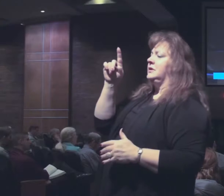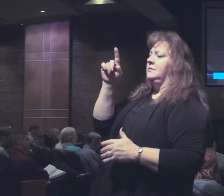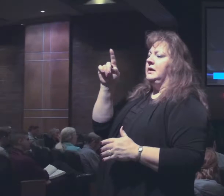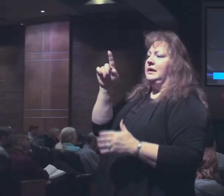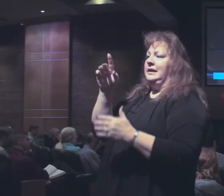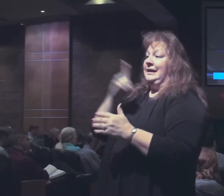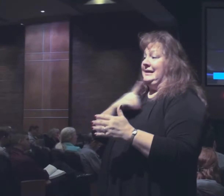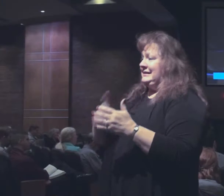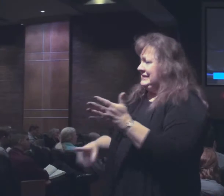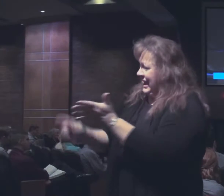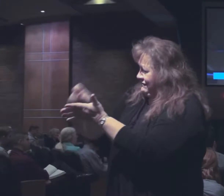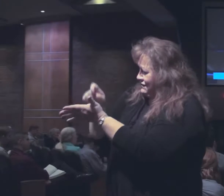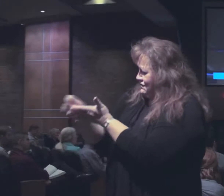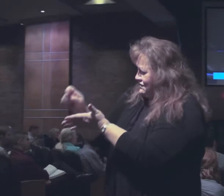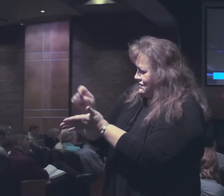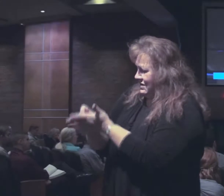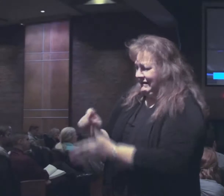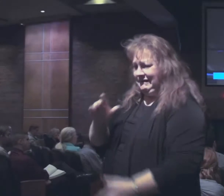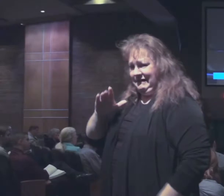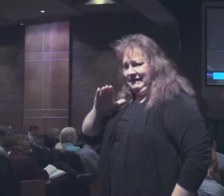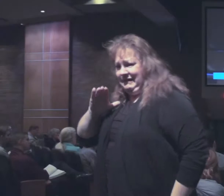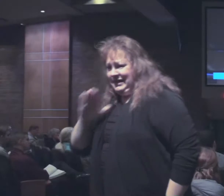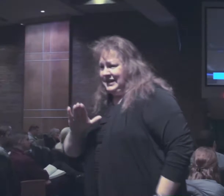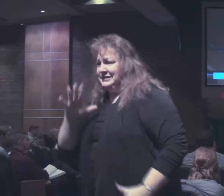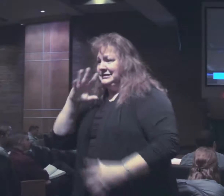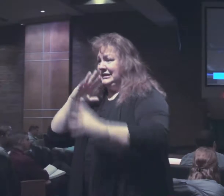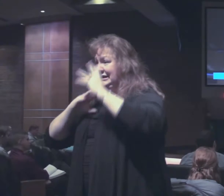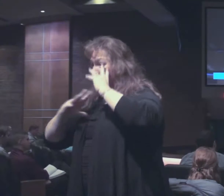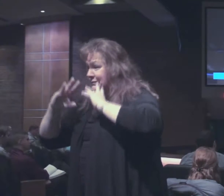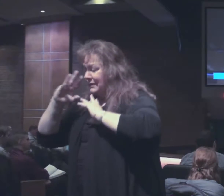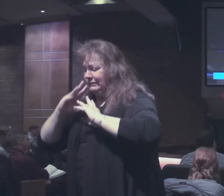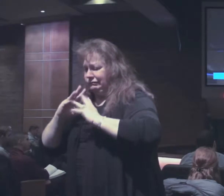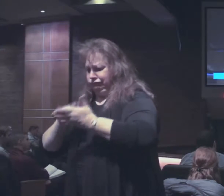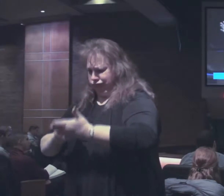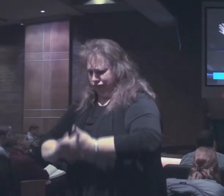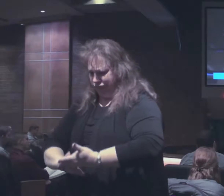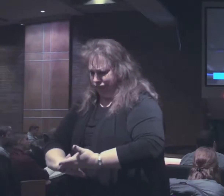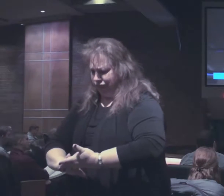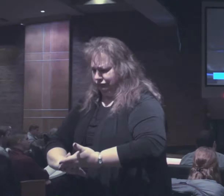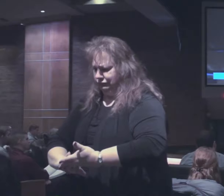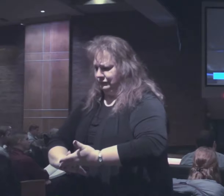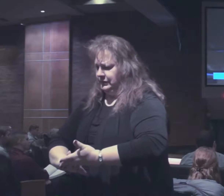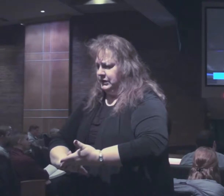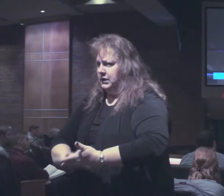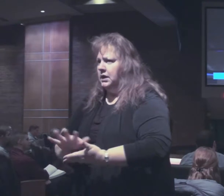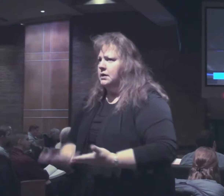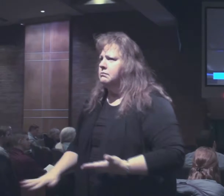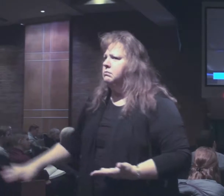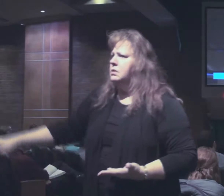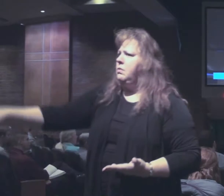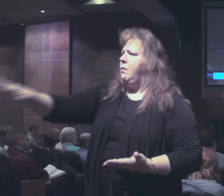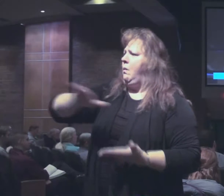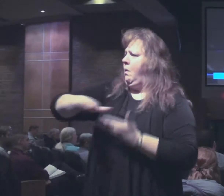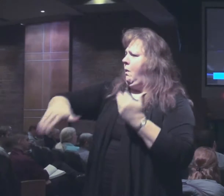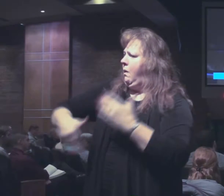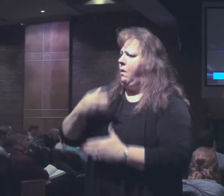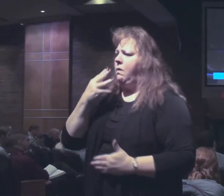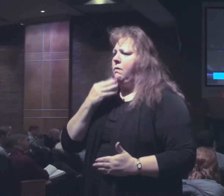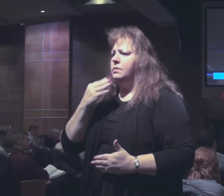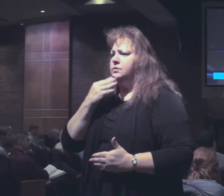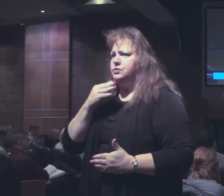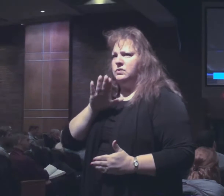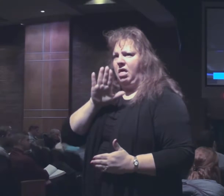David writes, and this comes out of his particular experiences, this is something for the nation in